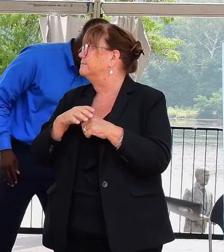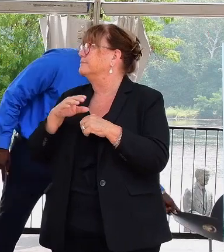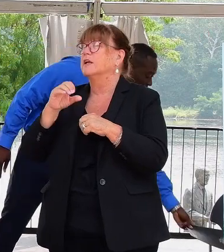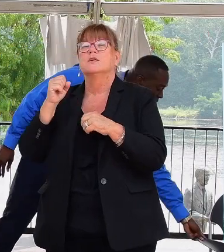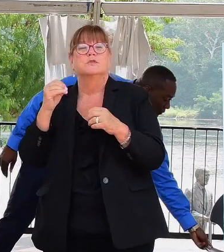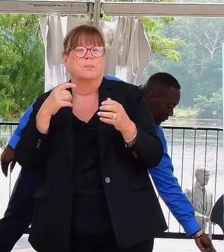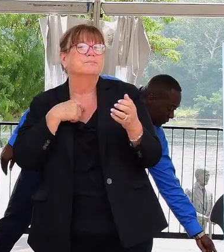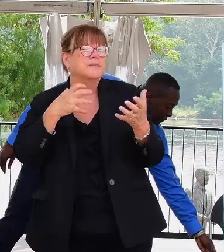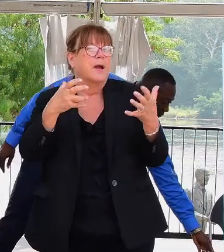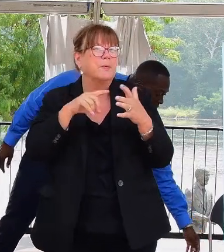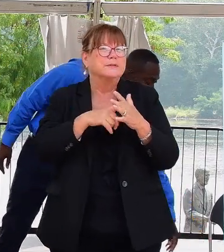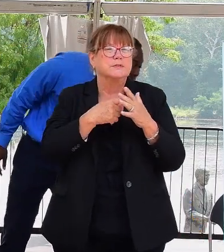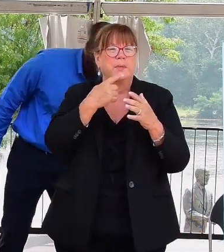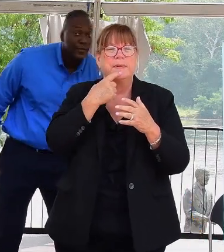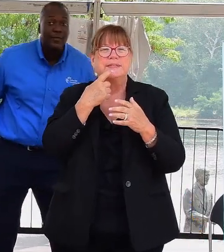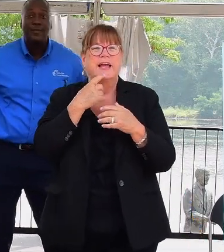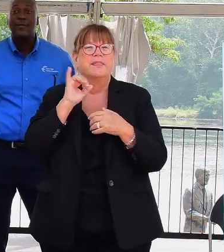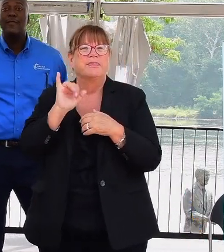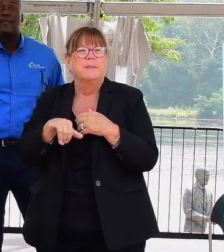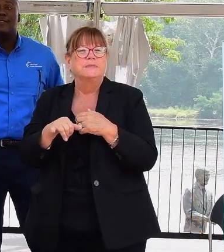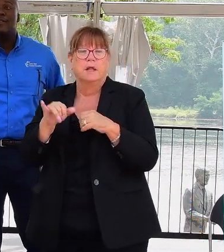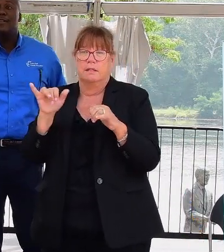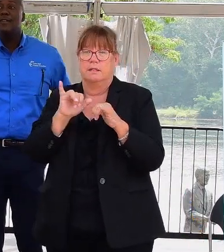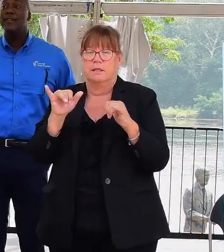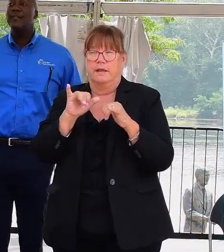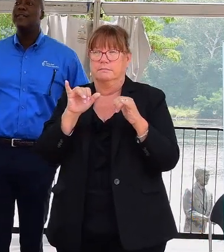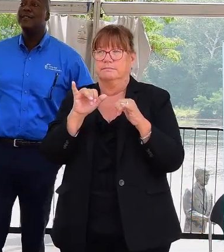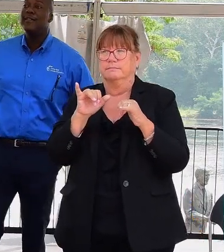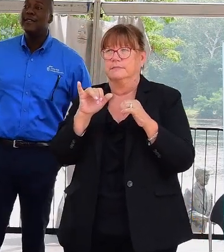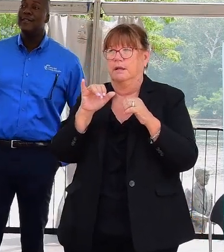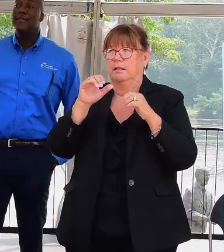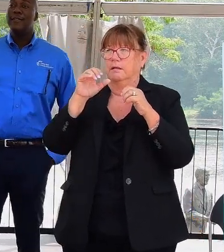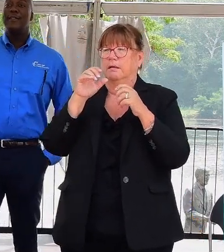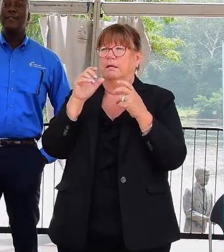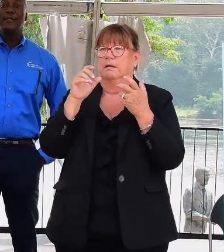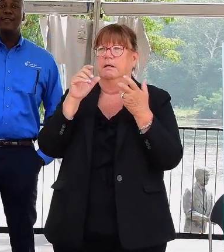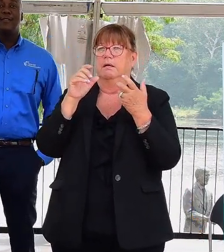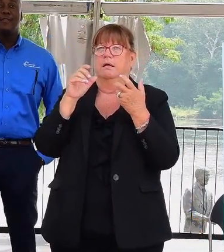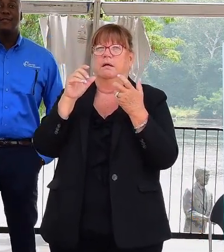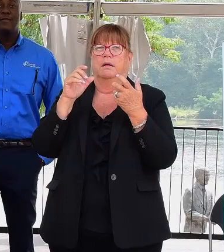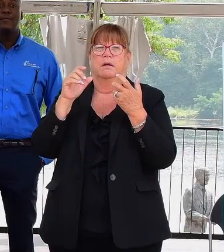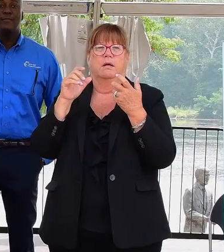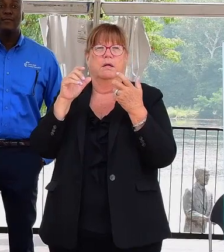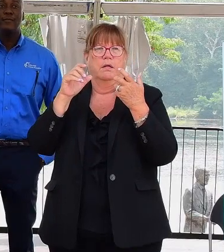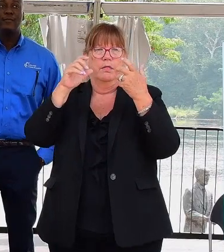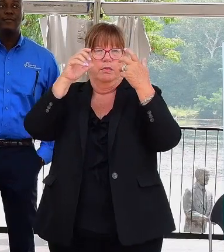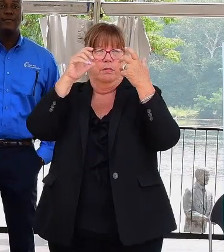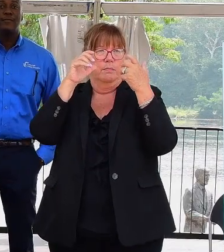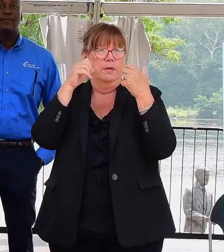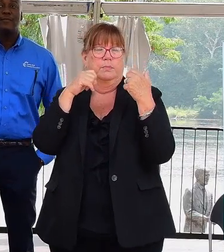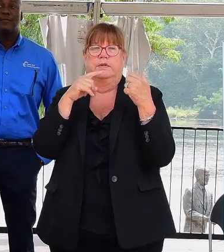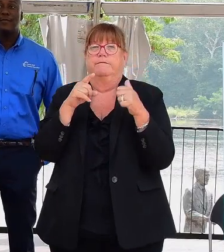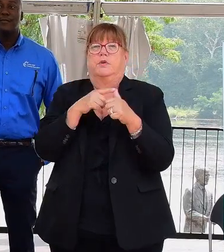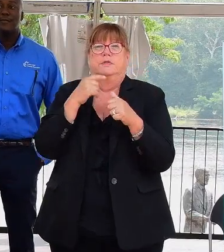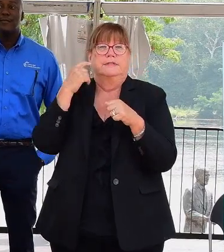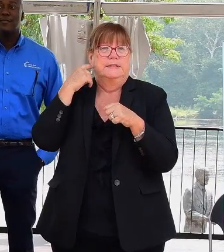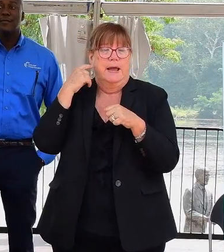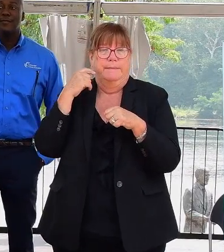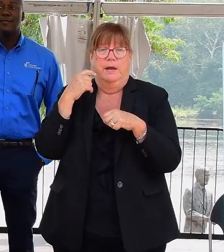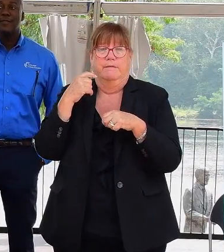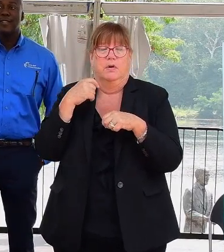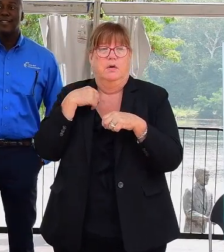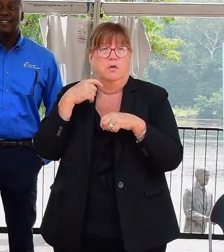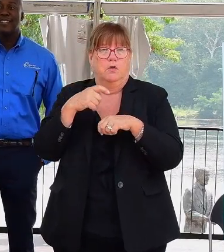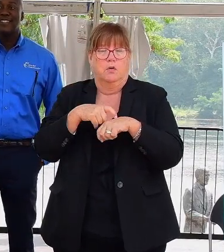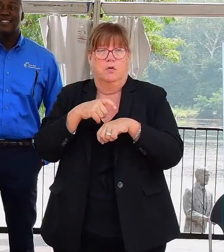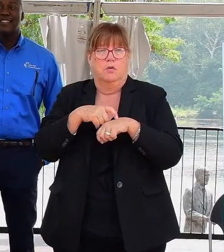So I'd like to start by saying it was, as the president, is incredibly gratifying to have first heard that this is the most